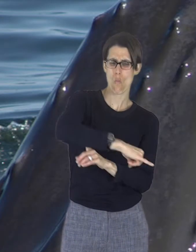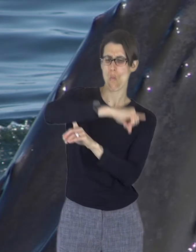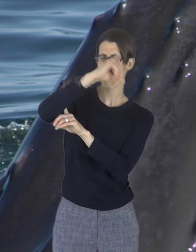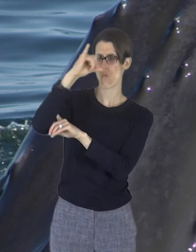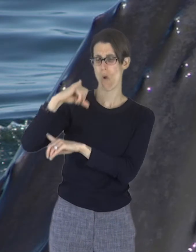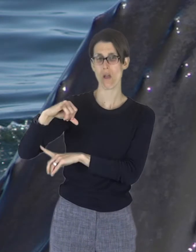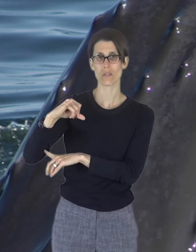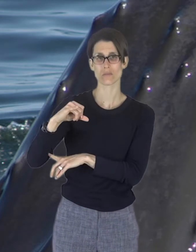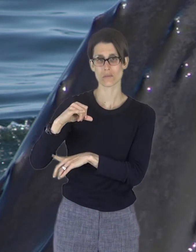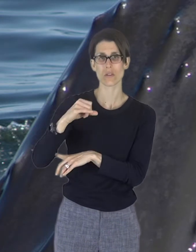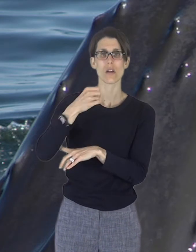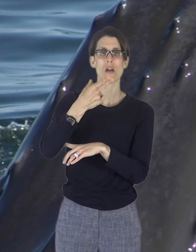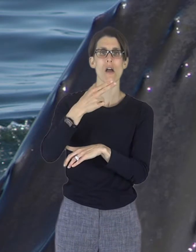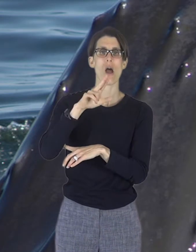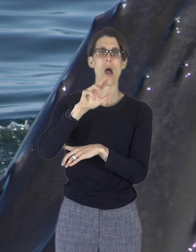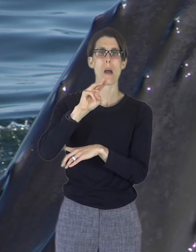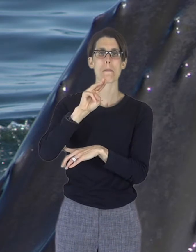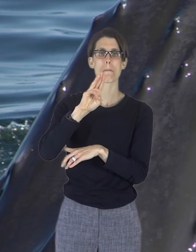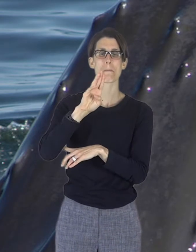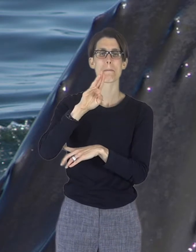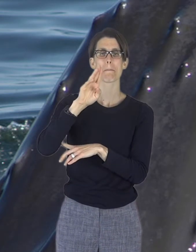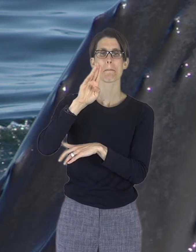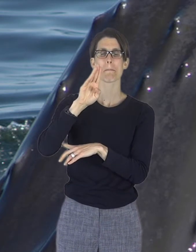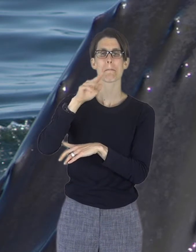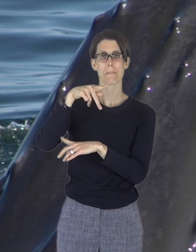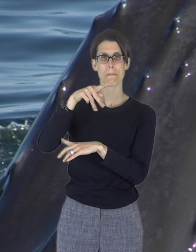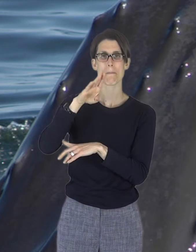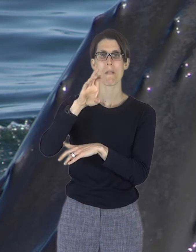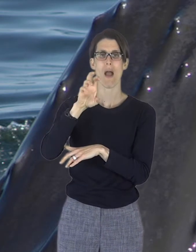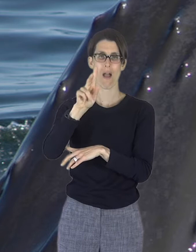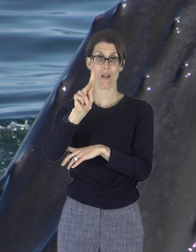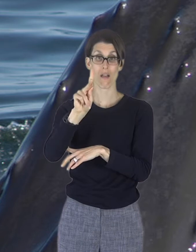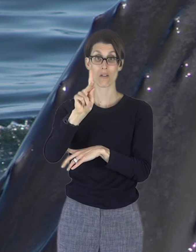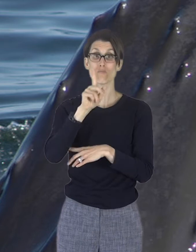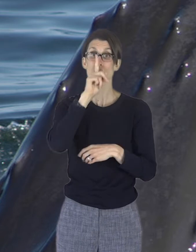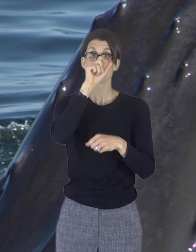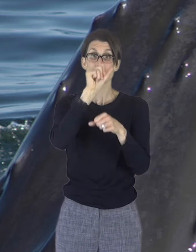Humpback whales don't have teeth in their mouth. They have baleen.